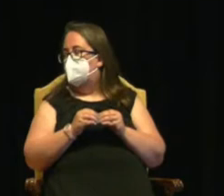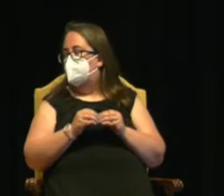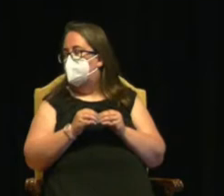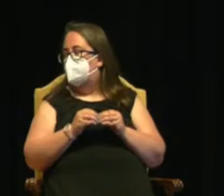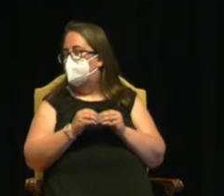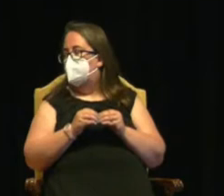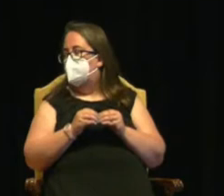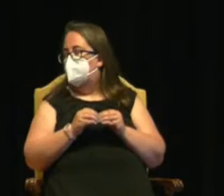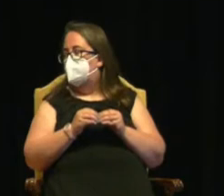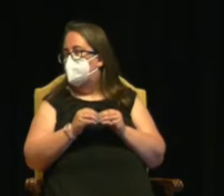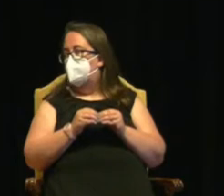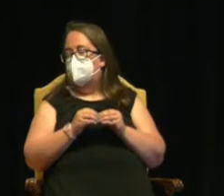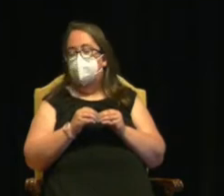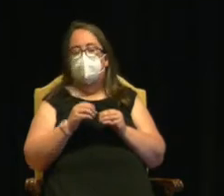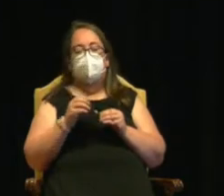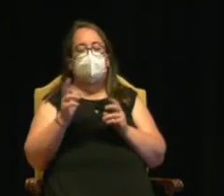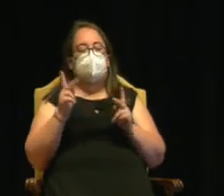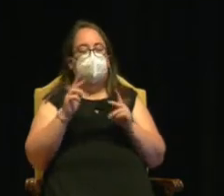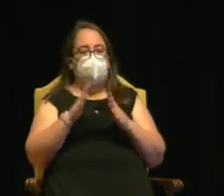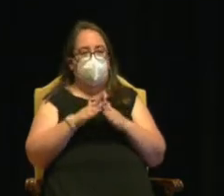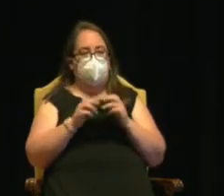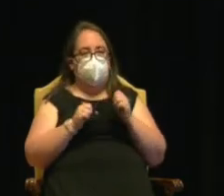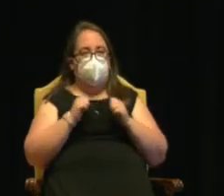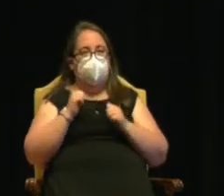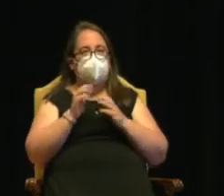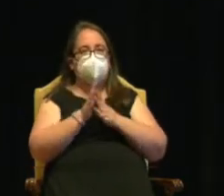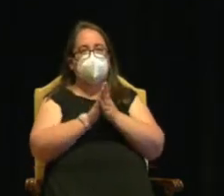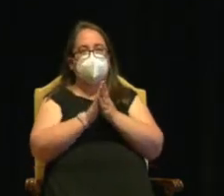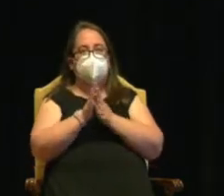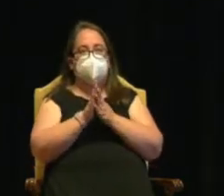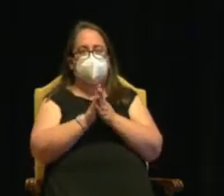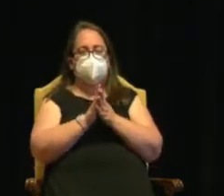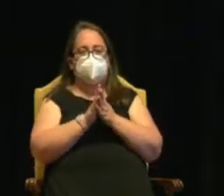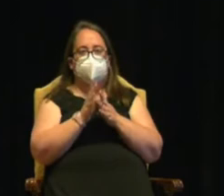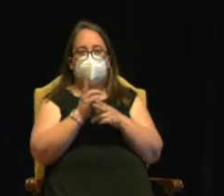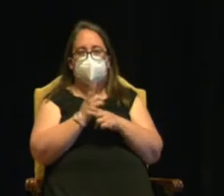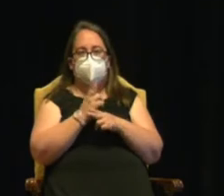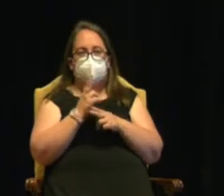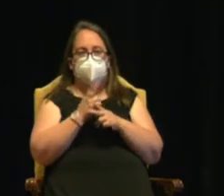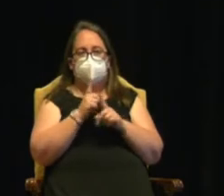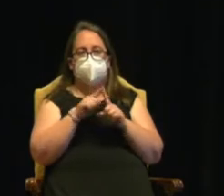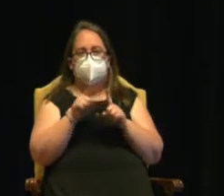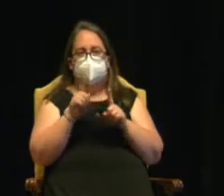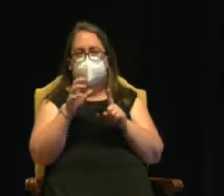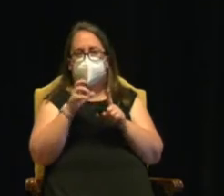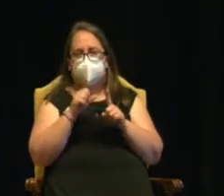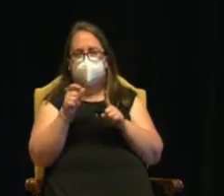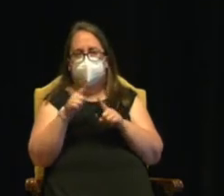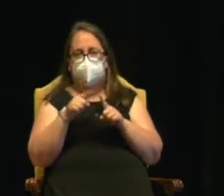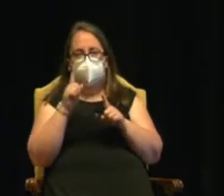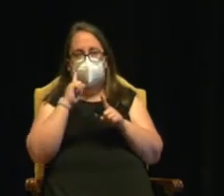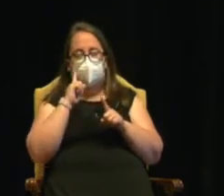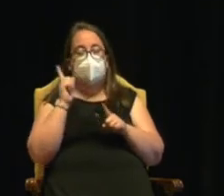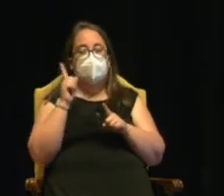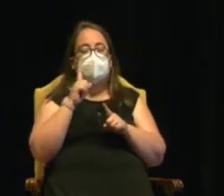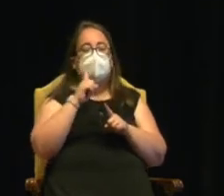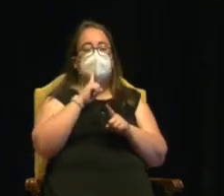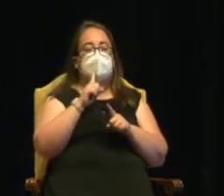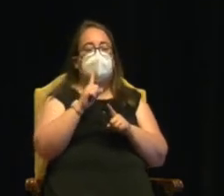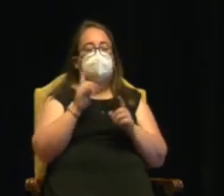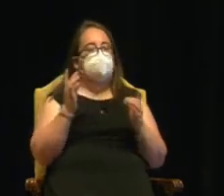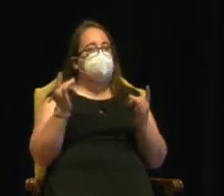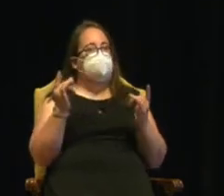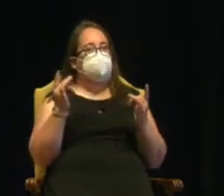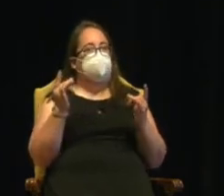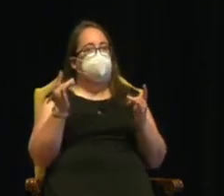have the blind ambition and using without. I wasn't. So I'm happy are addressing this through.